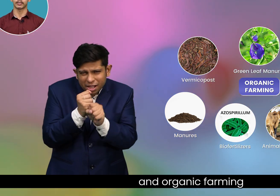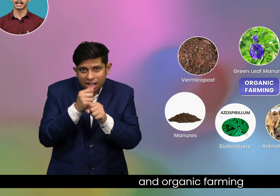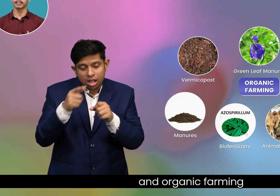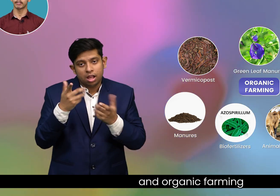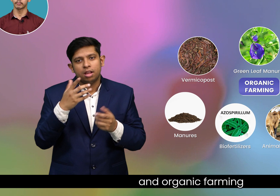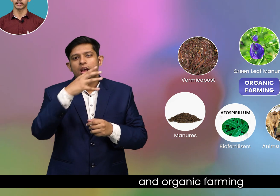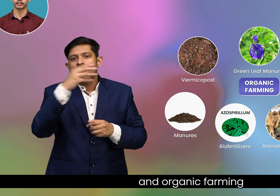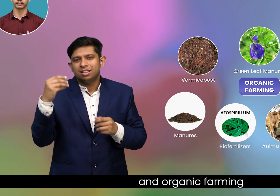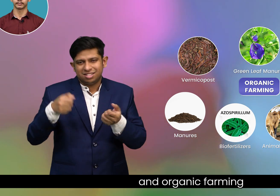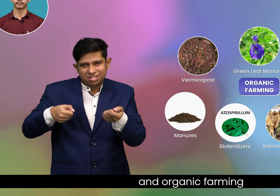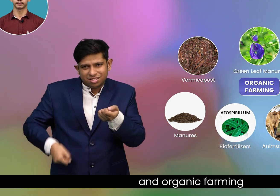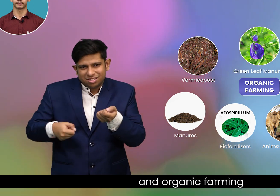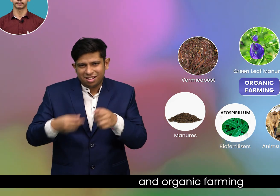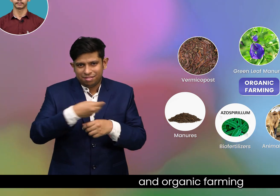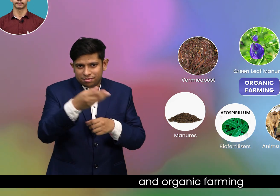And organic farming